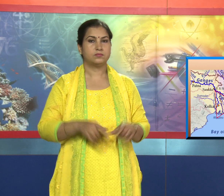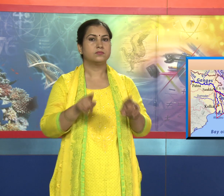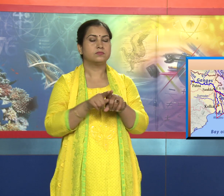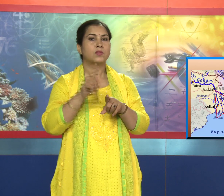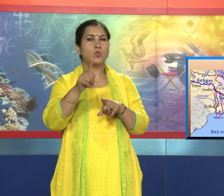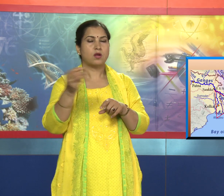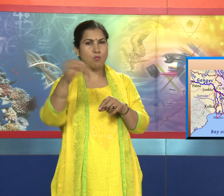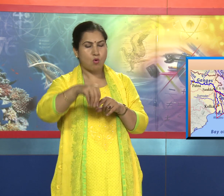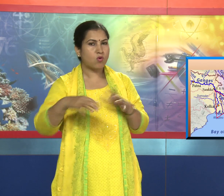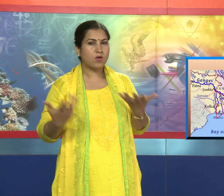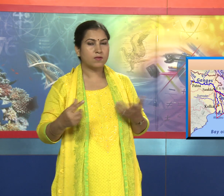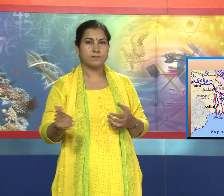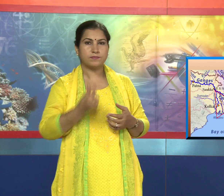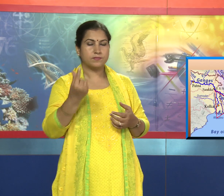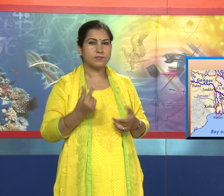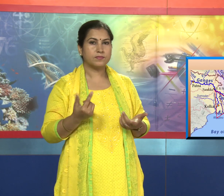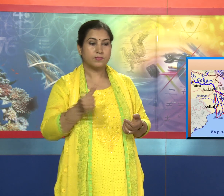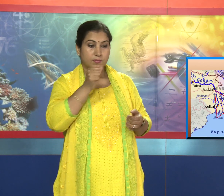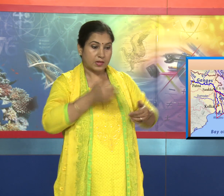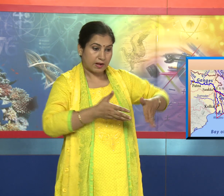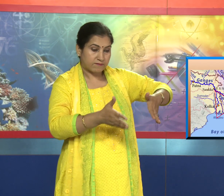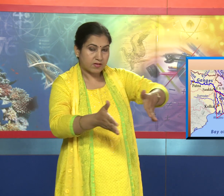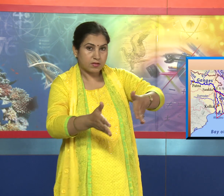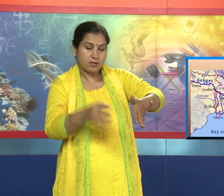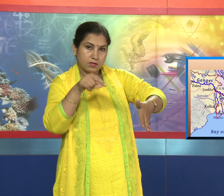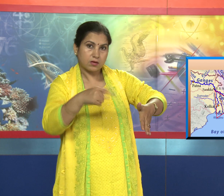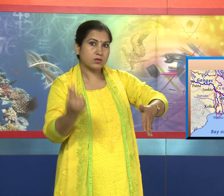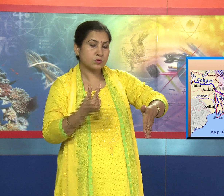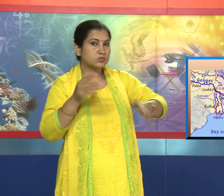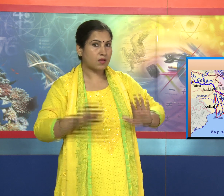Another term which is used while knowing about river is delta.